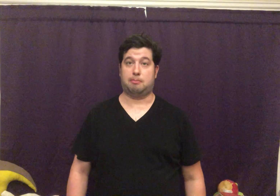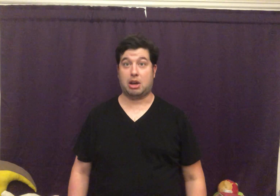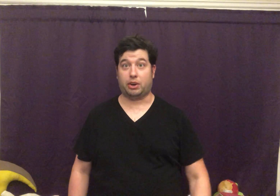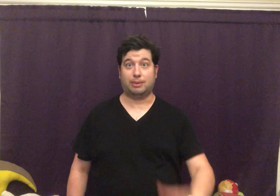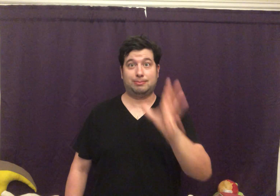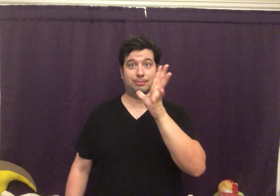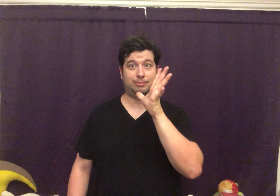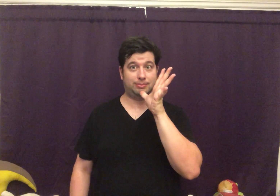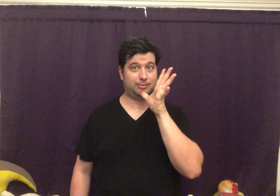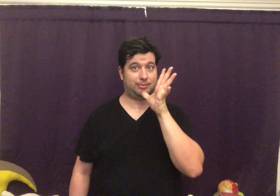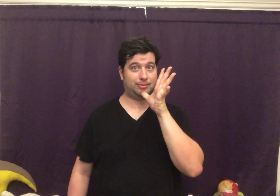Mother.